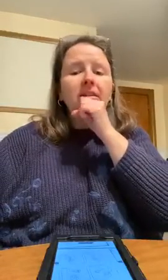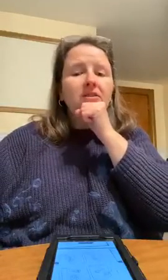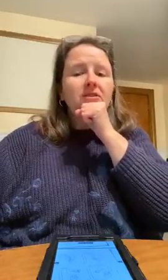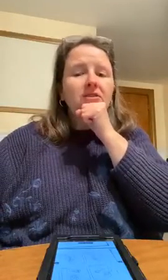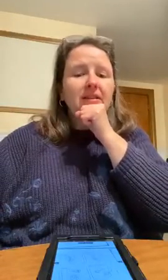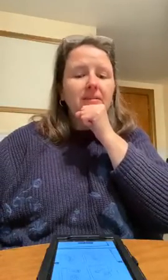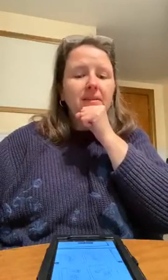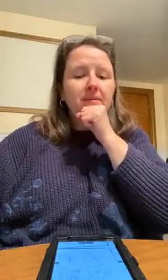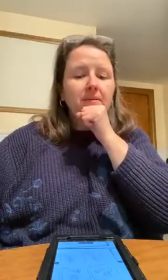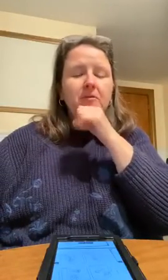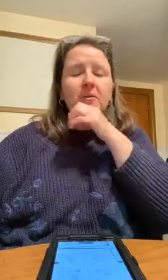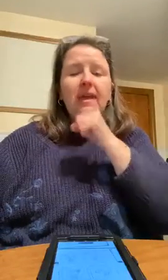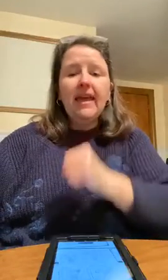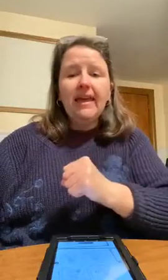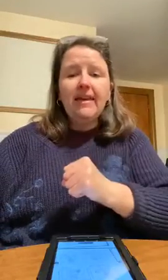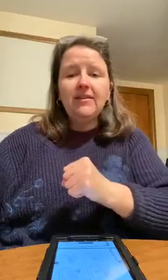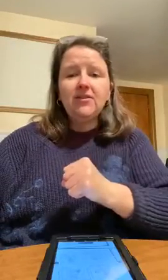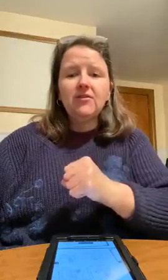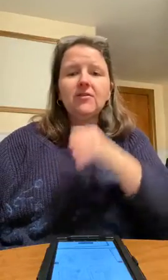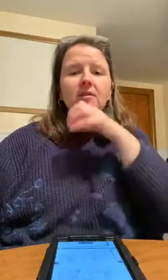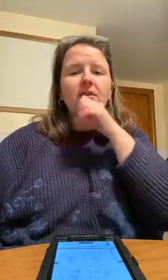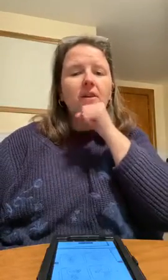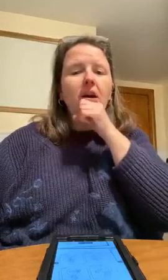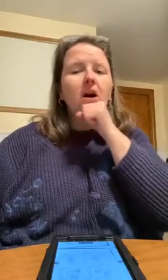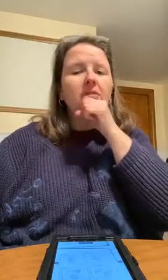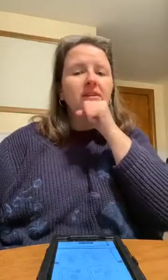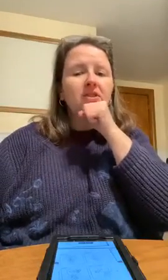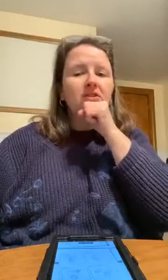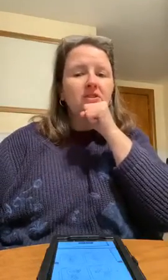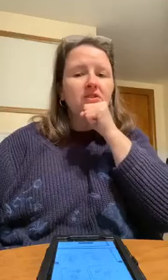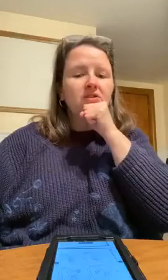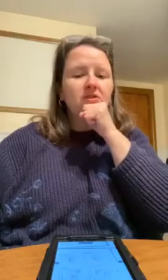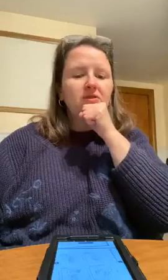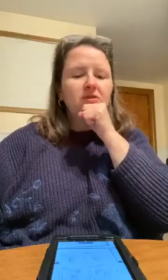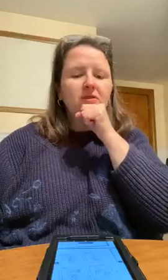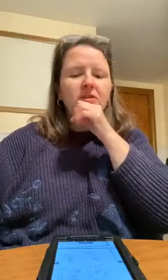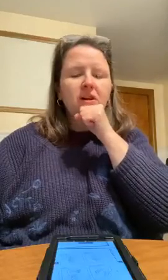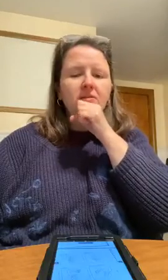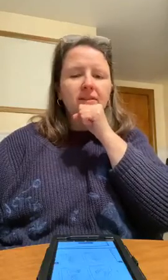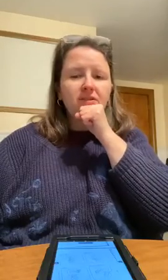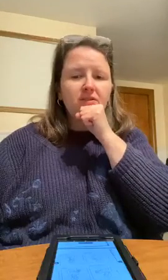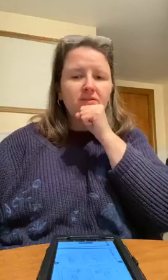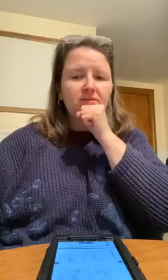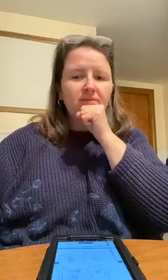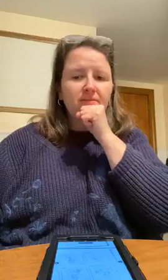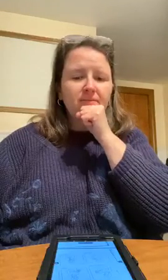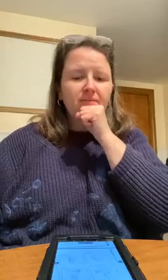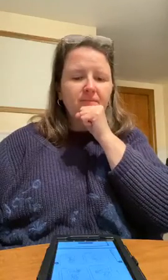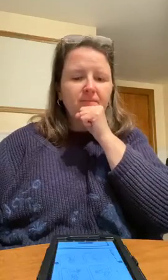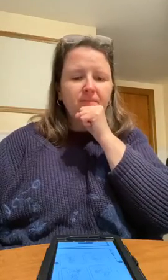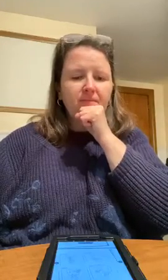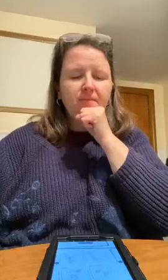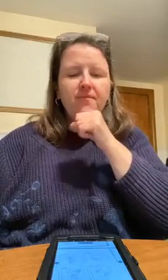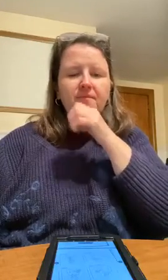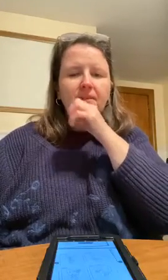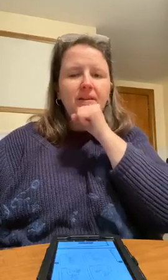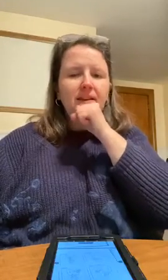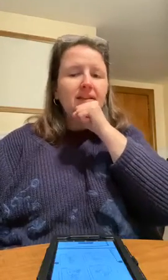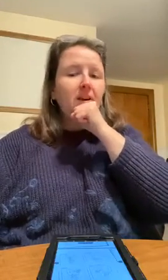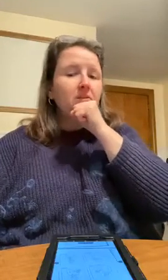Orange. Not to be confused with age. Orange. Orange. Like the orange that